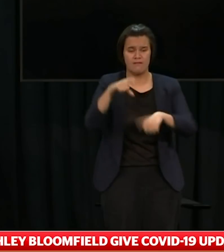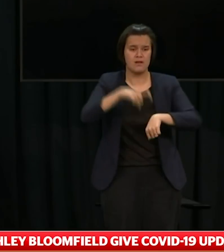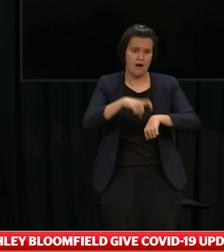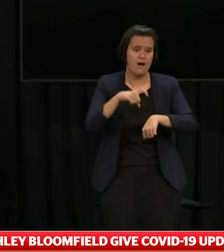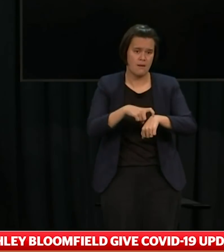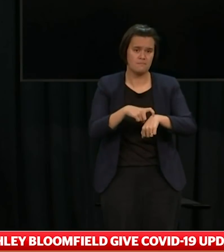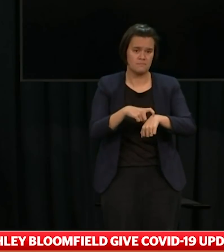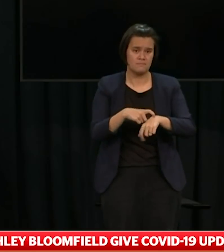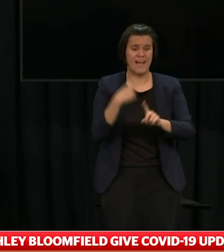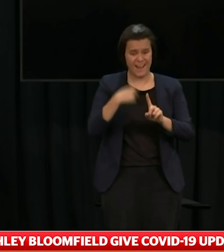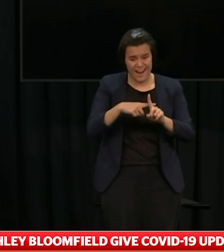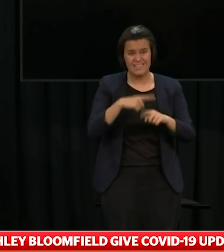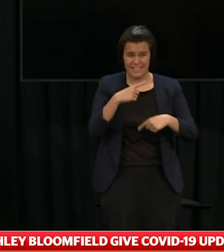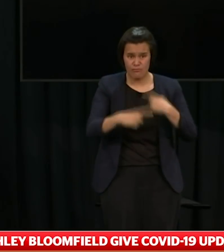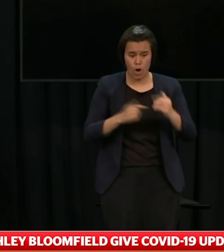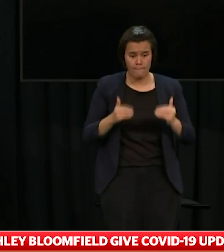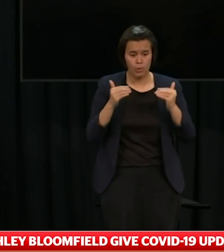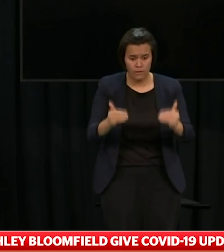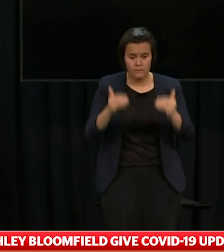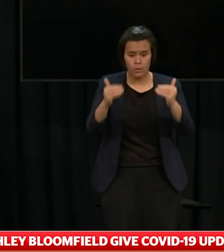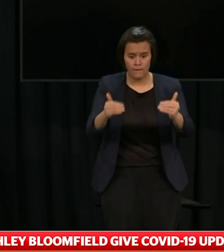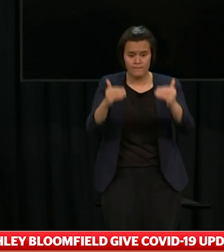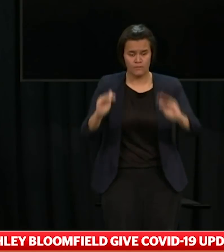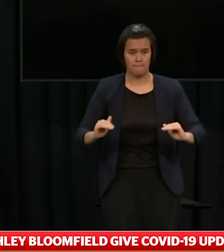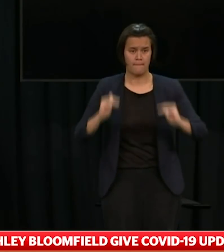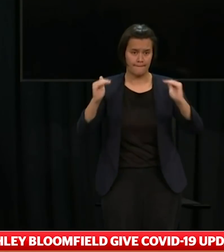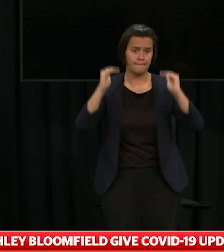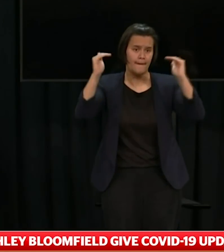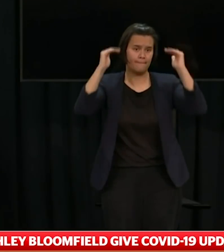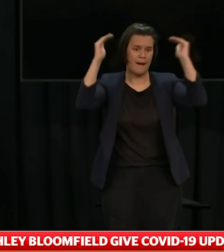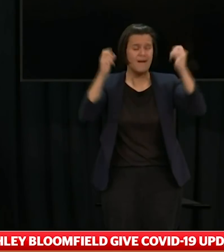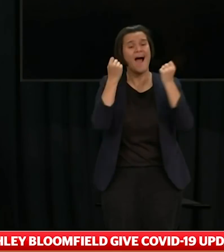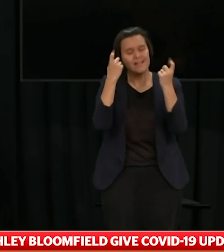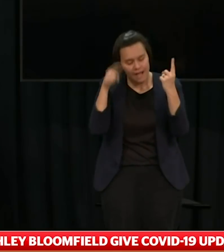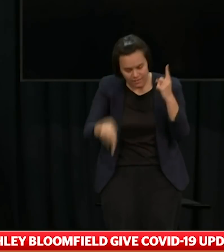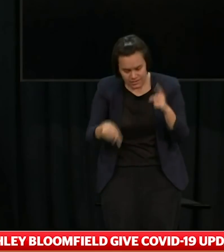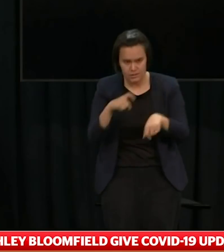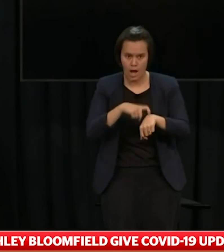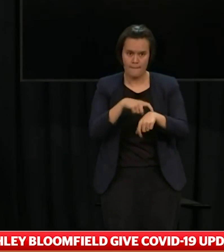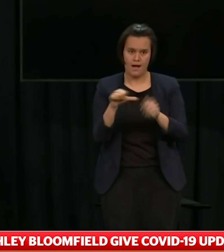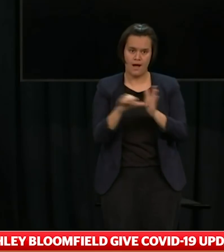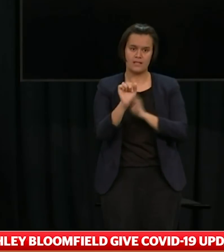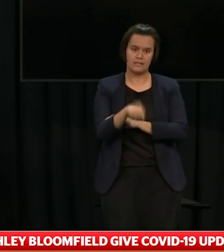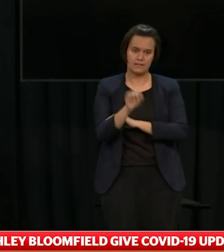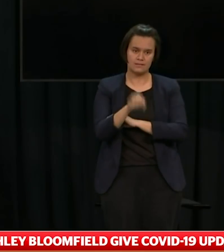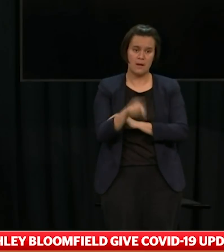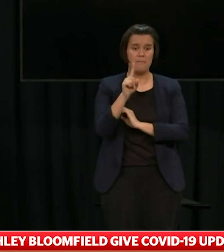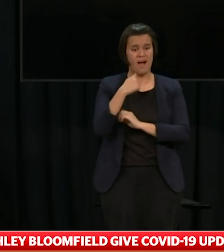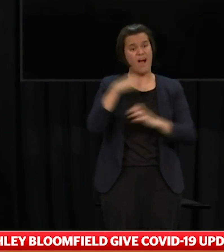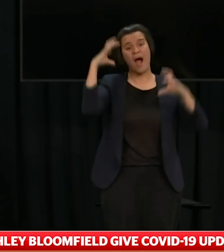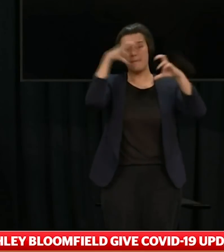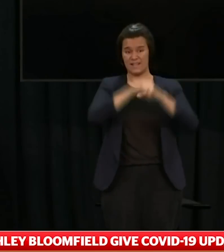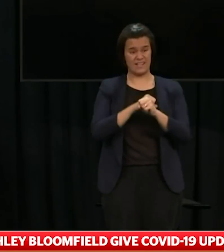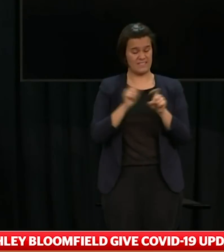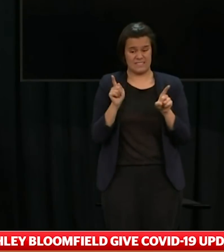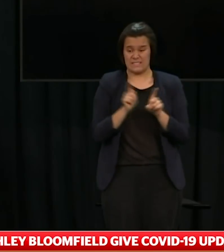circumstances and continues to move forward. While this time is hard, really hard, I still believe the same thing now that I